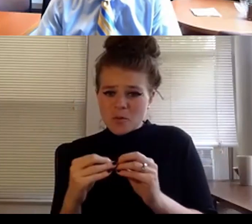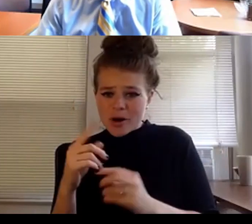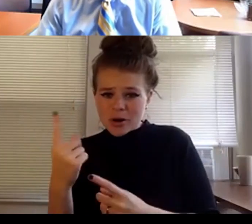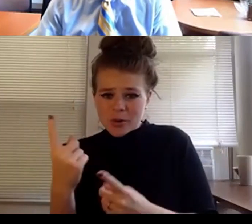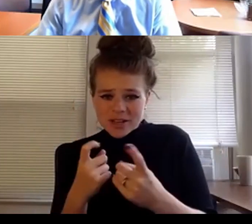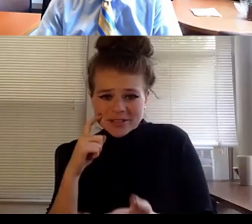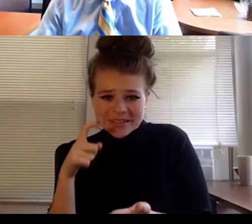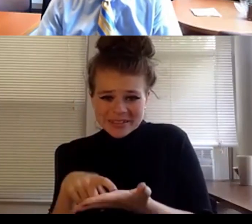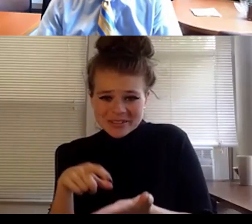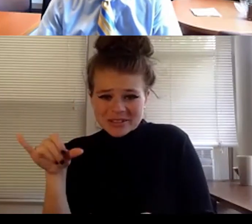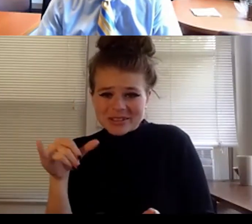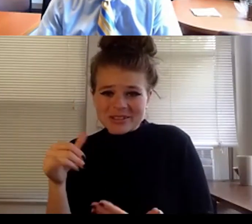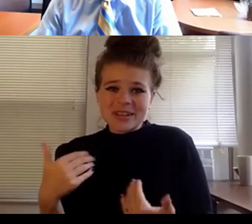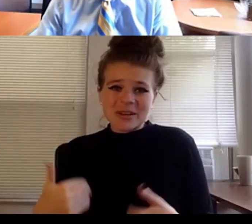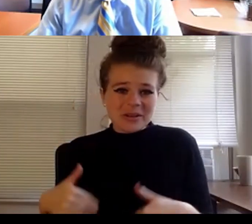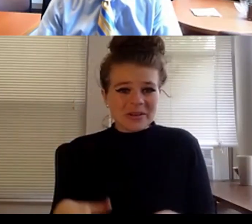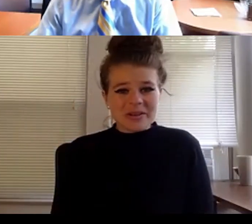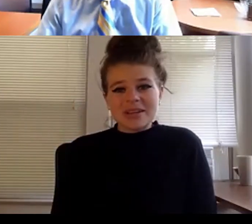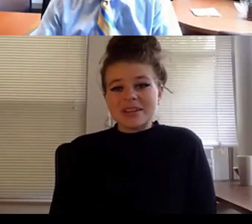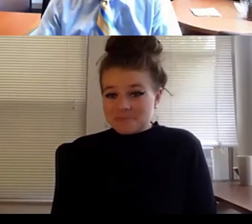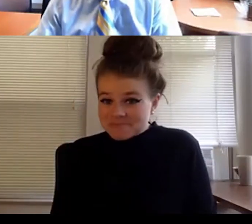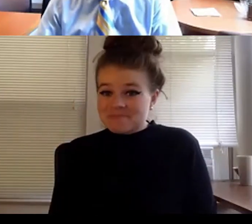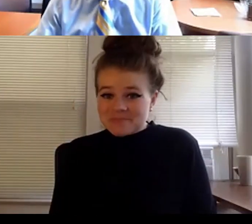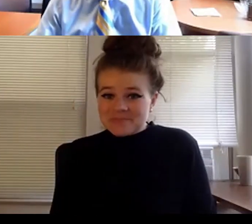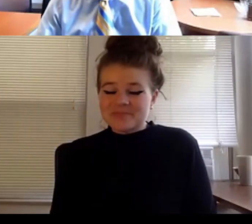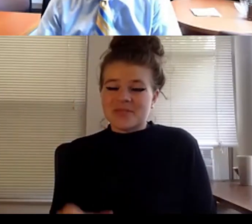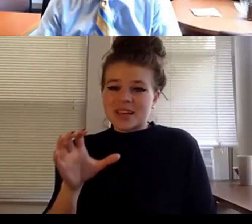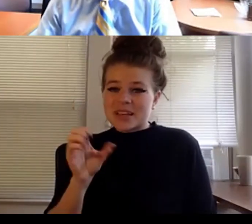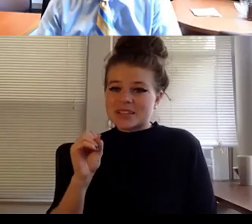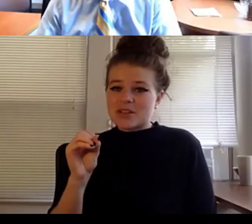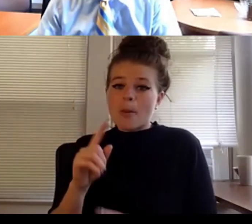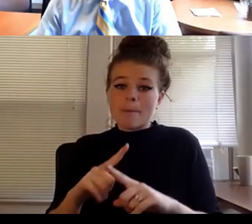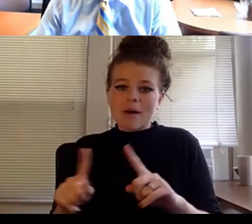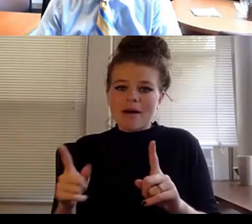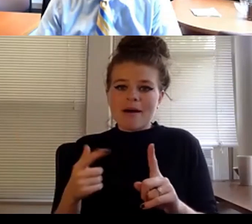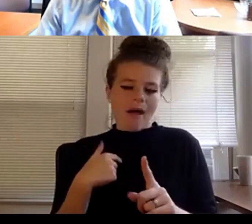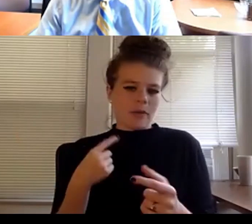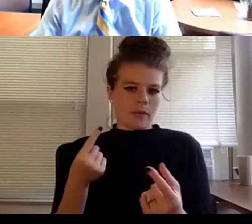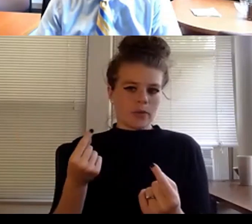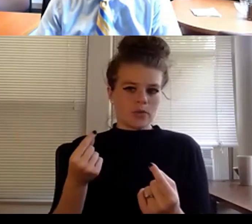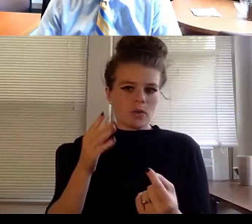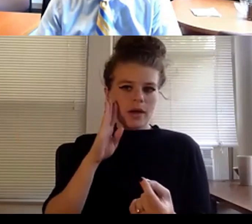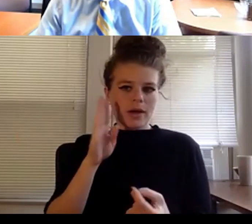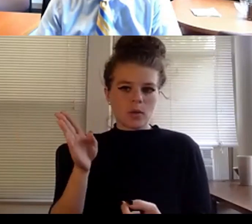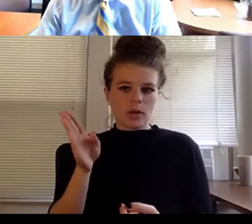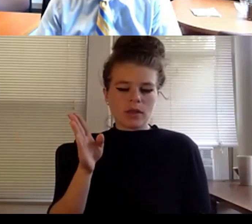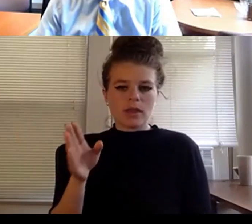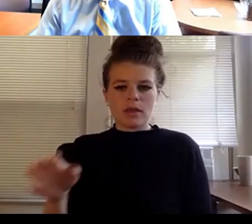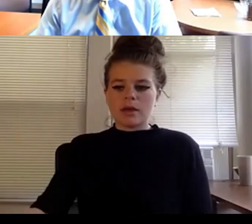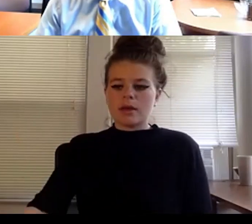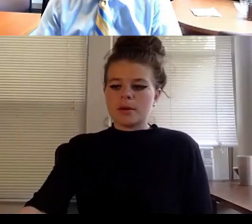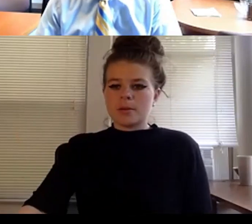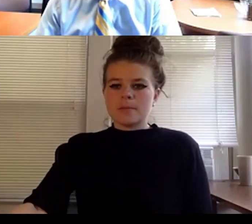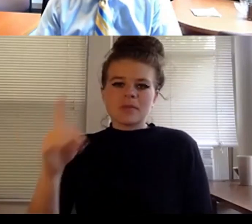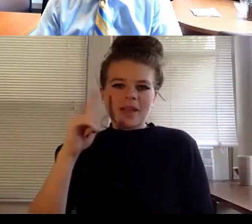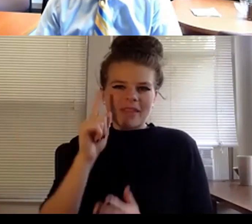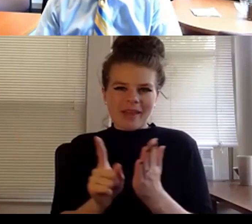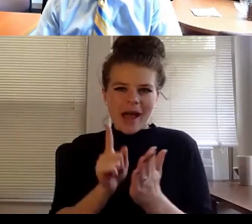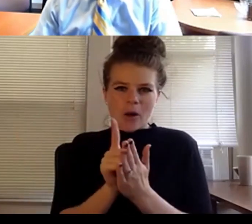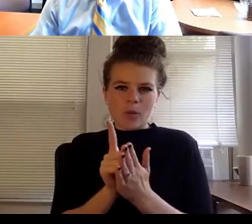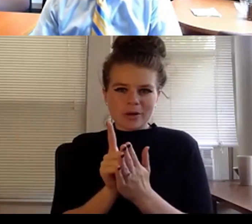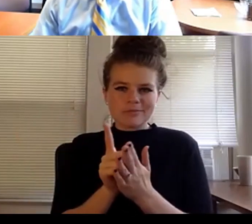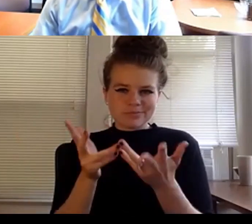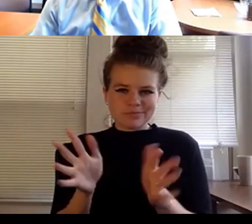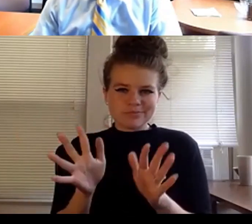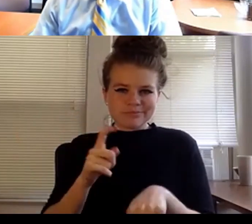well. Yeah. So, but what I'm going to do is I think our hour is done. So